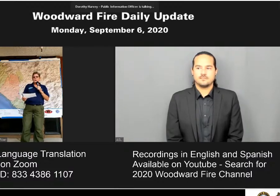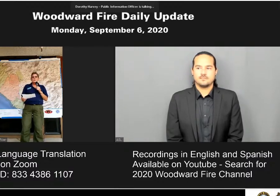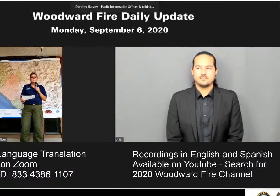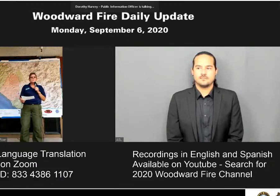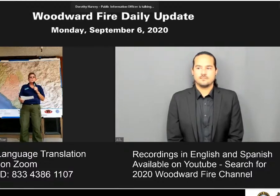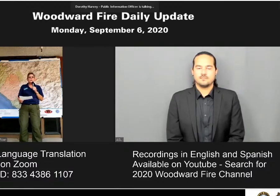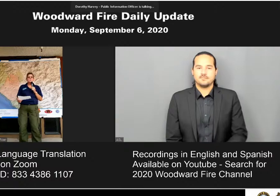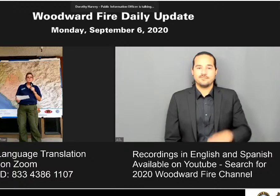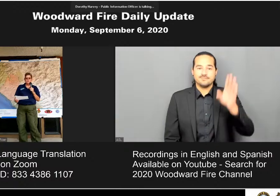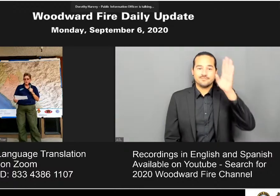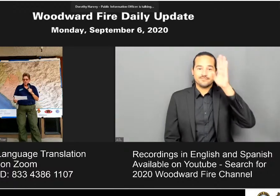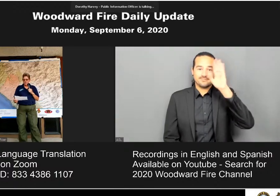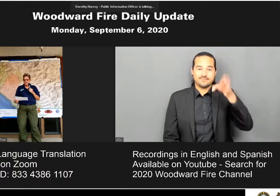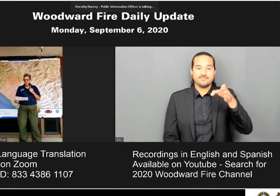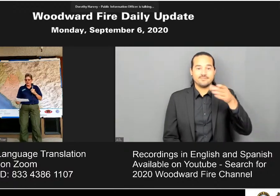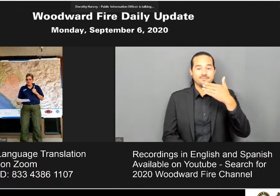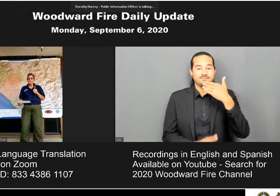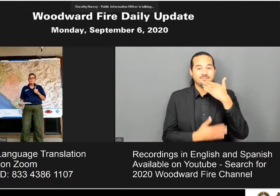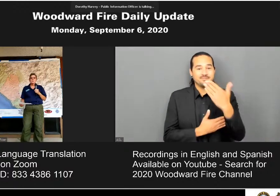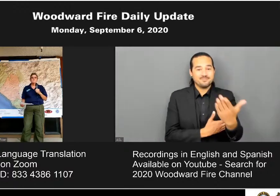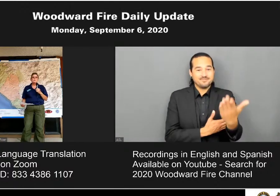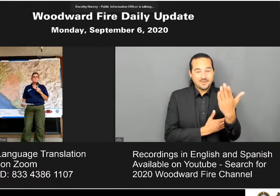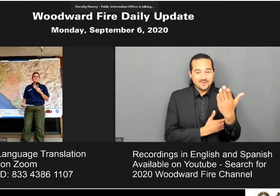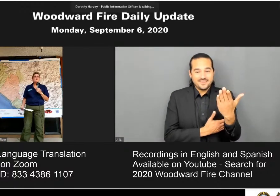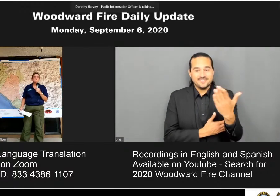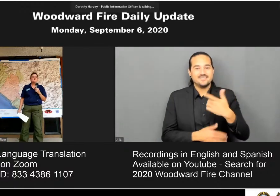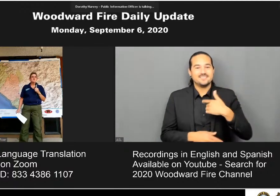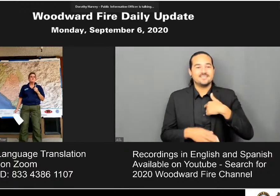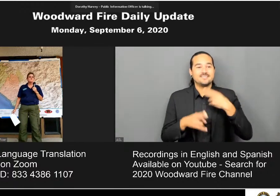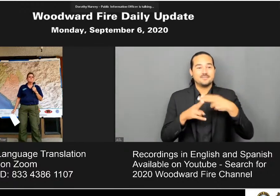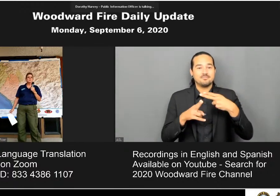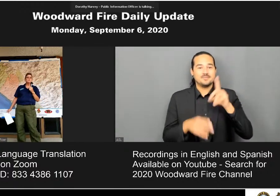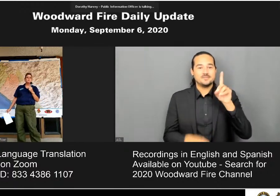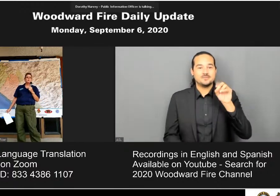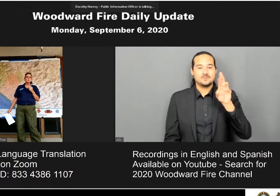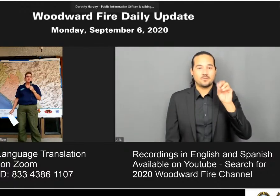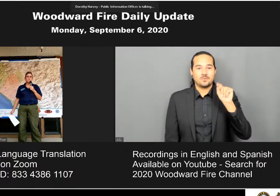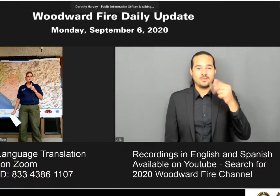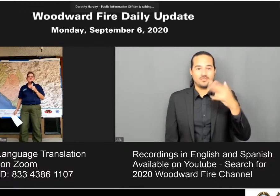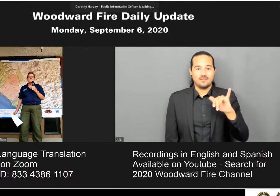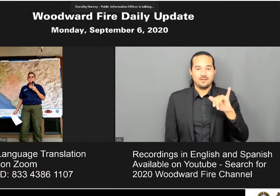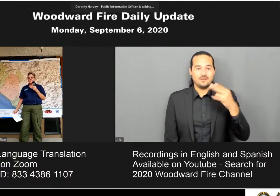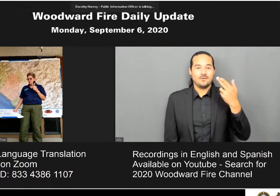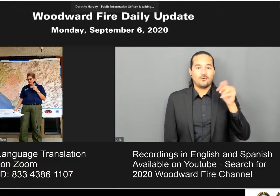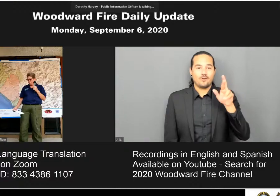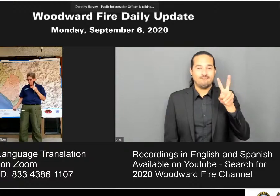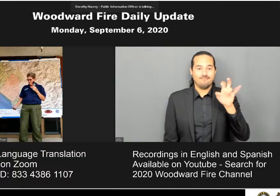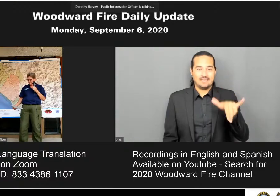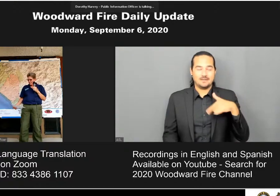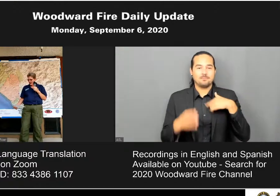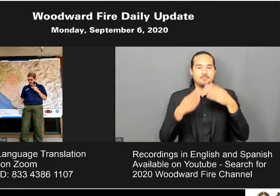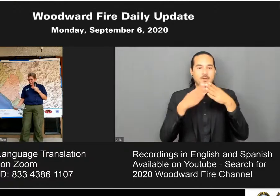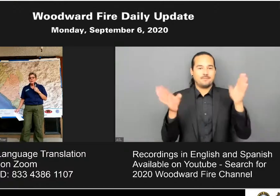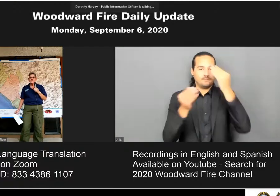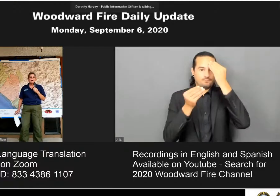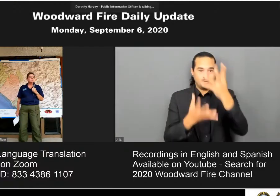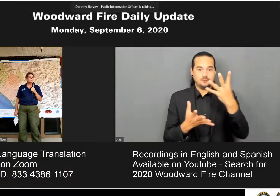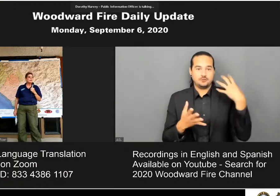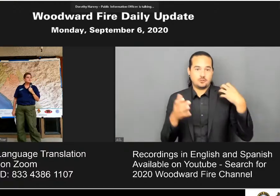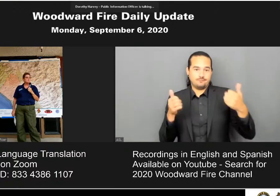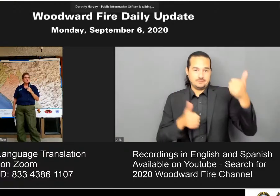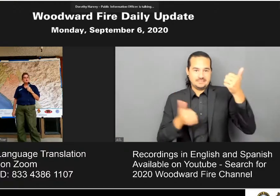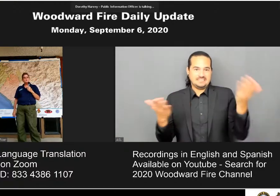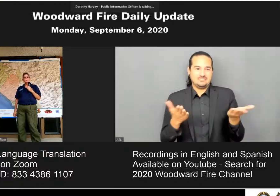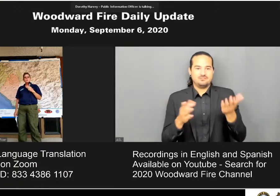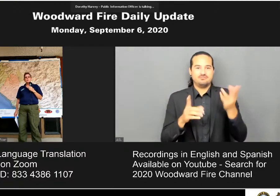Good morning. My name is Dorothy Harvey. I'm the Public Information Officer for the Great Basin Team 4, and I would